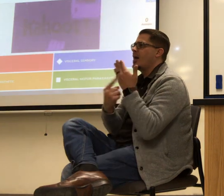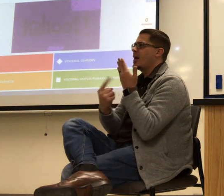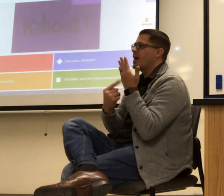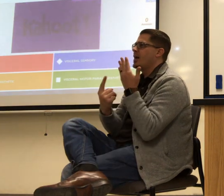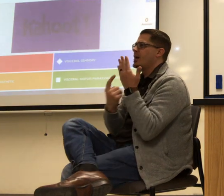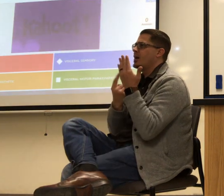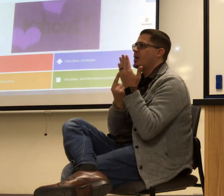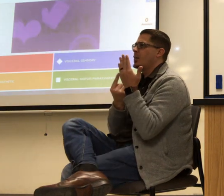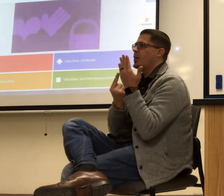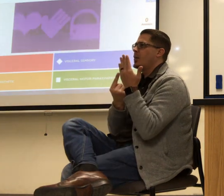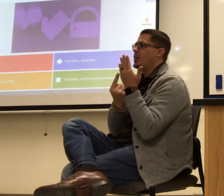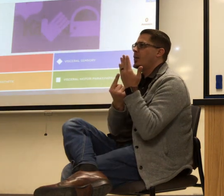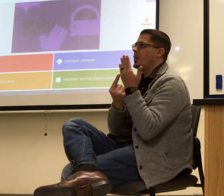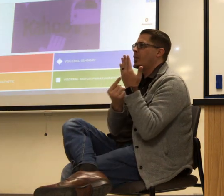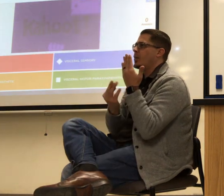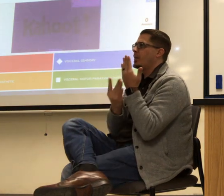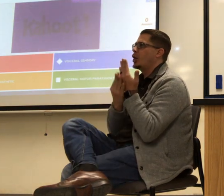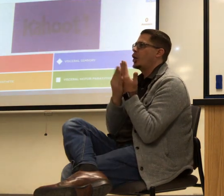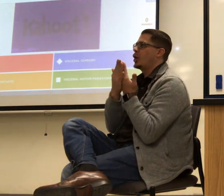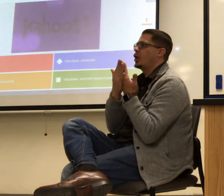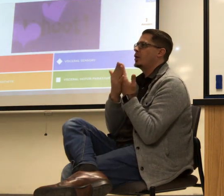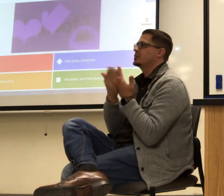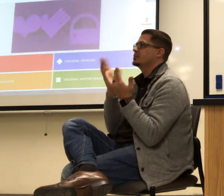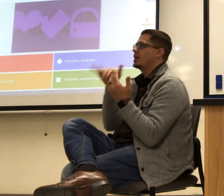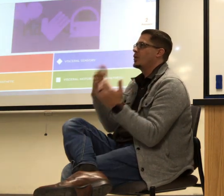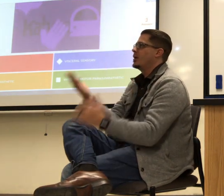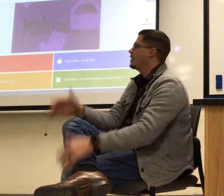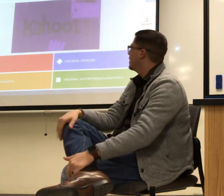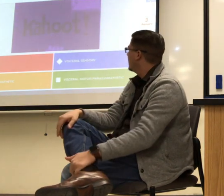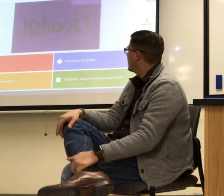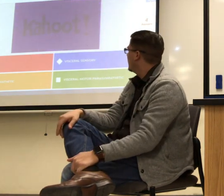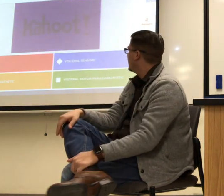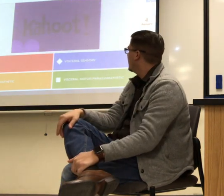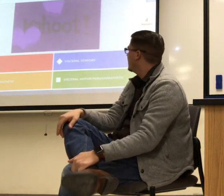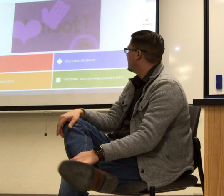your skin. What is that?